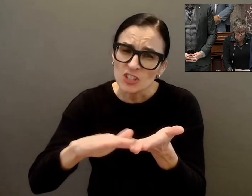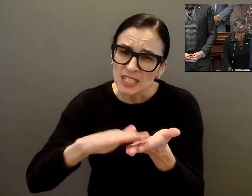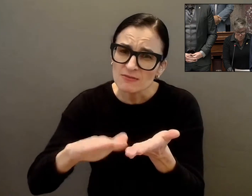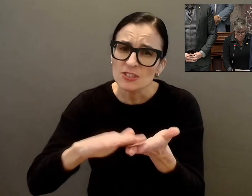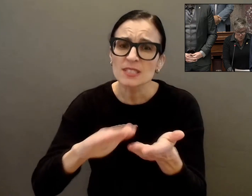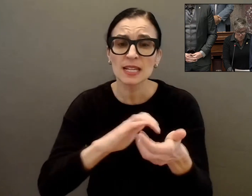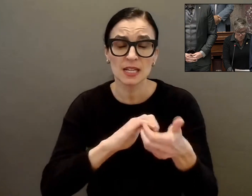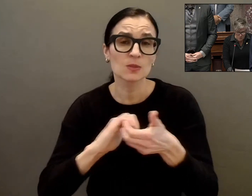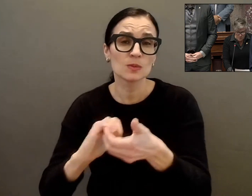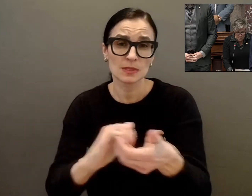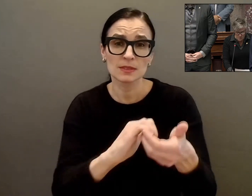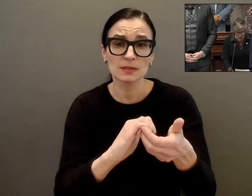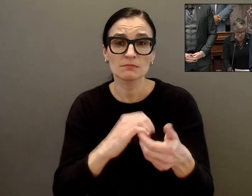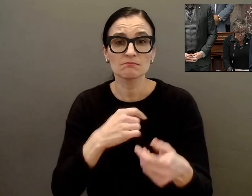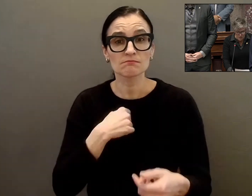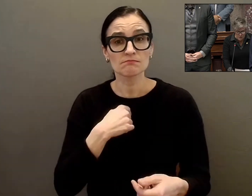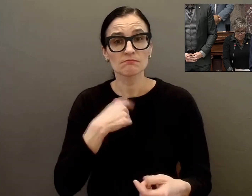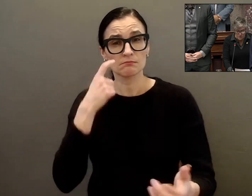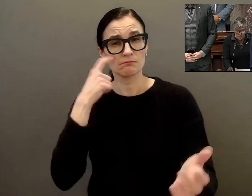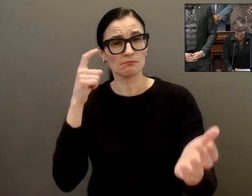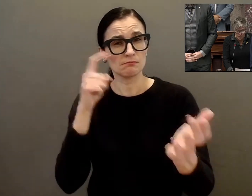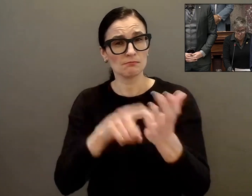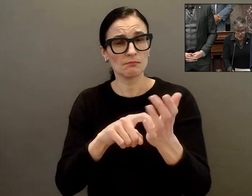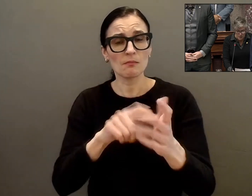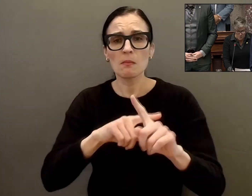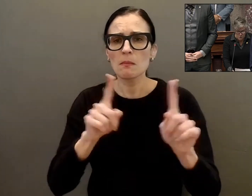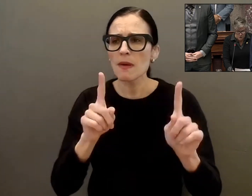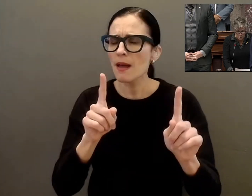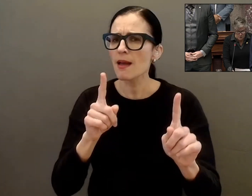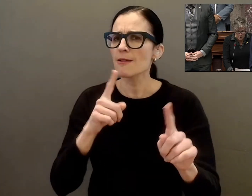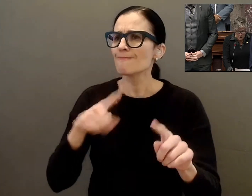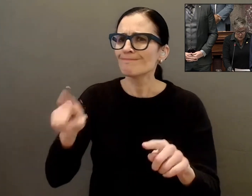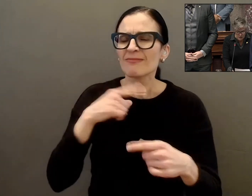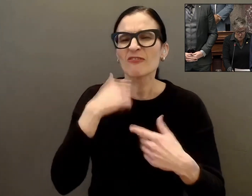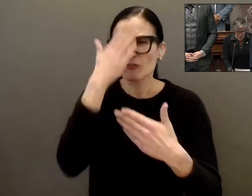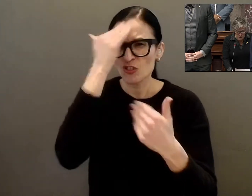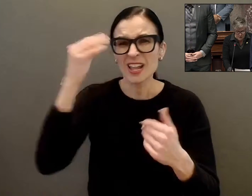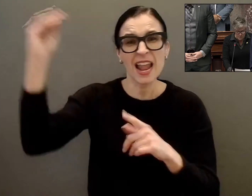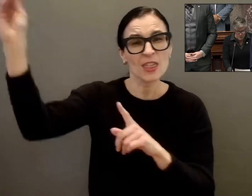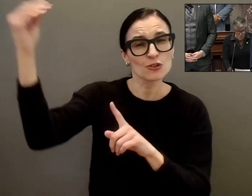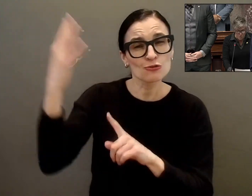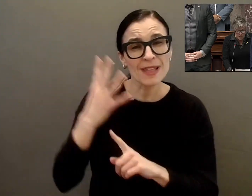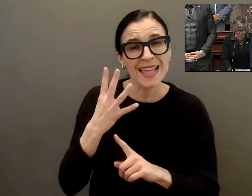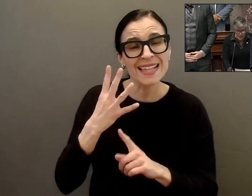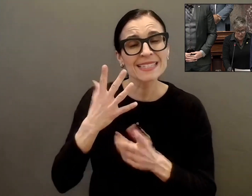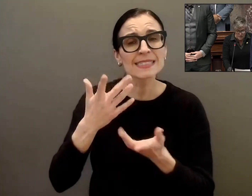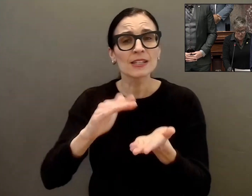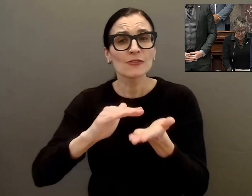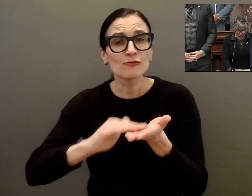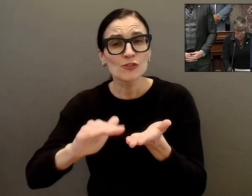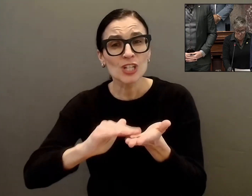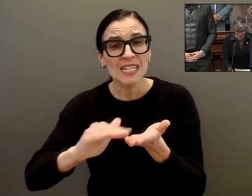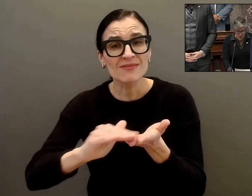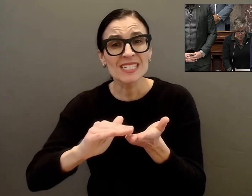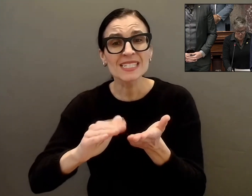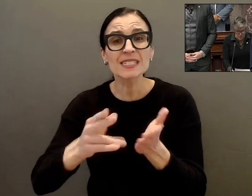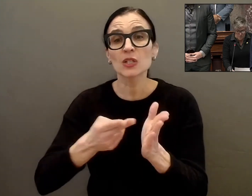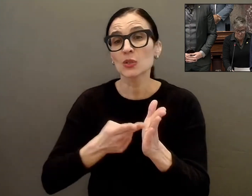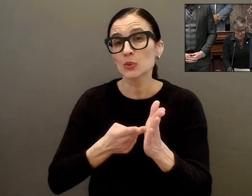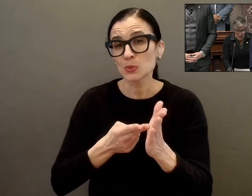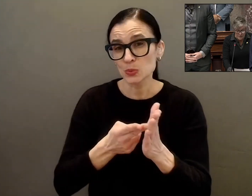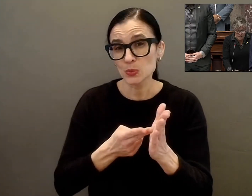Spurgeon's quote, "Discernment is not knowing the difference between right and wrong. It is knowing the difference between right and almost